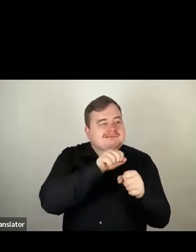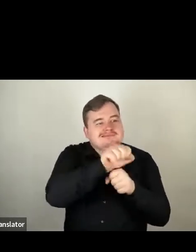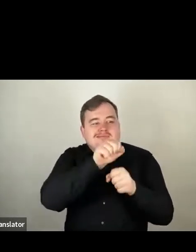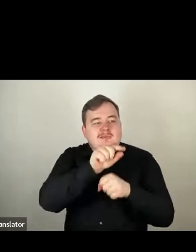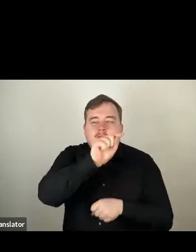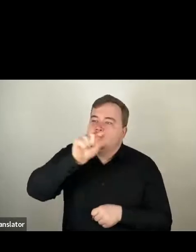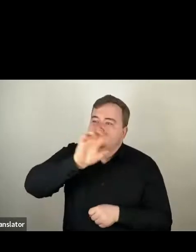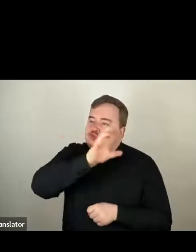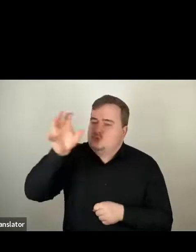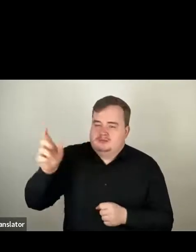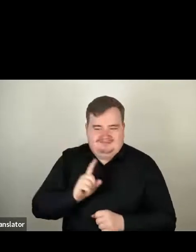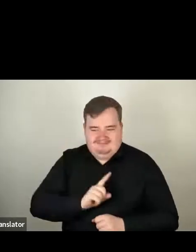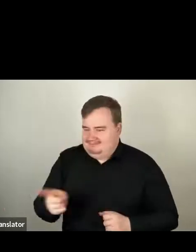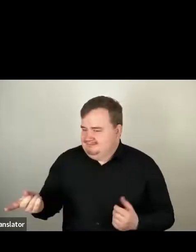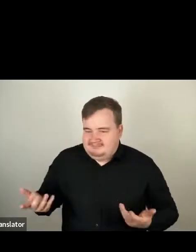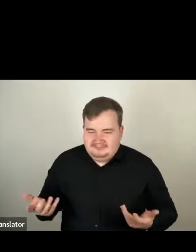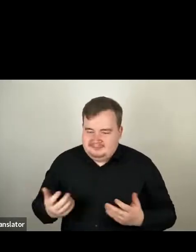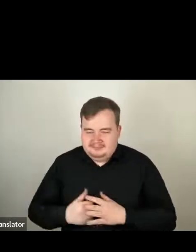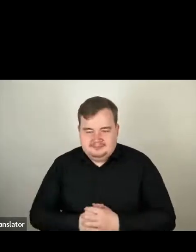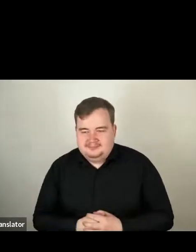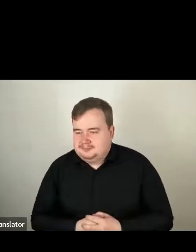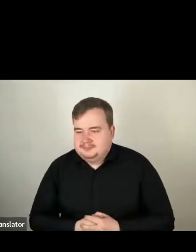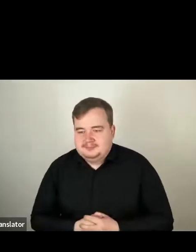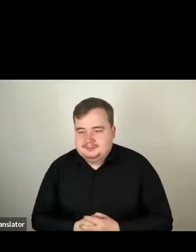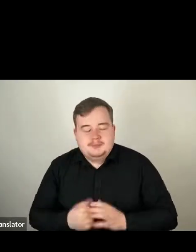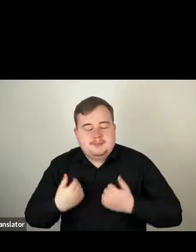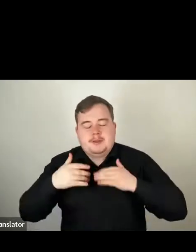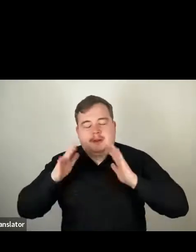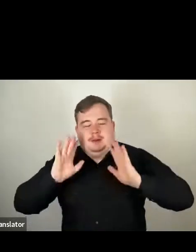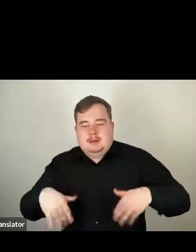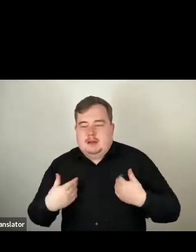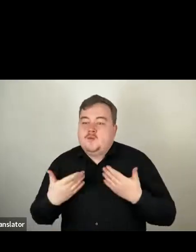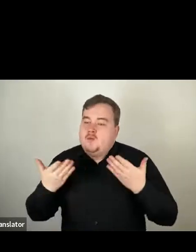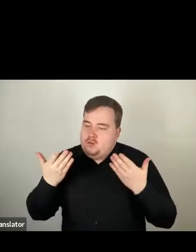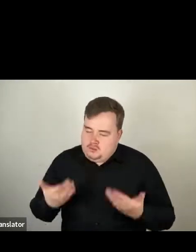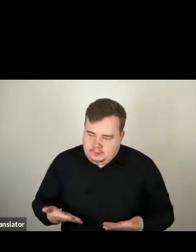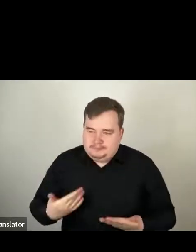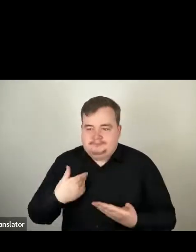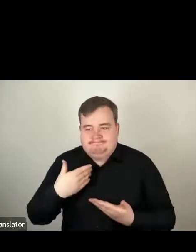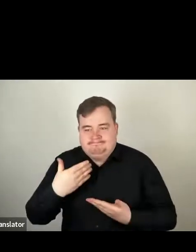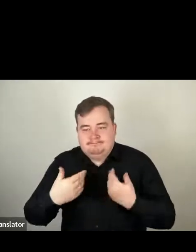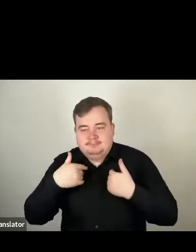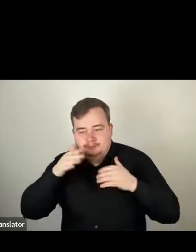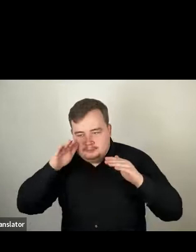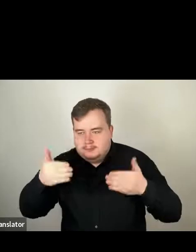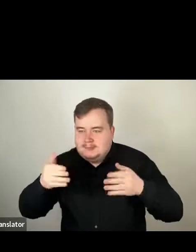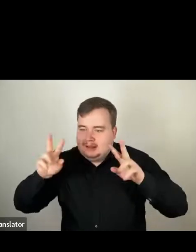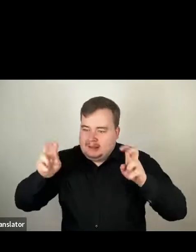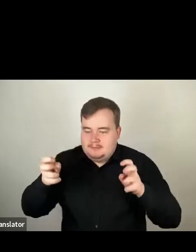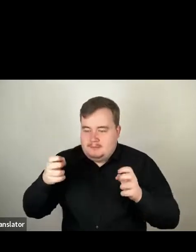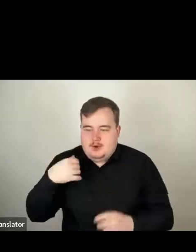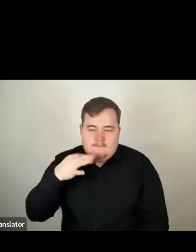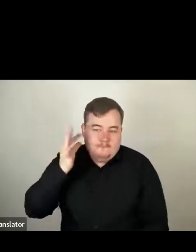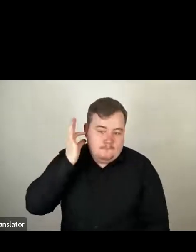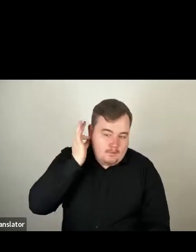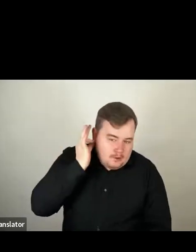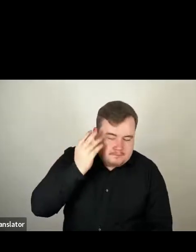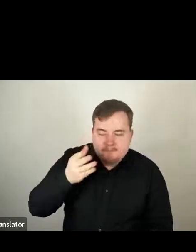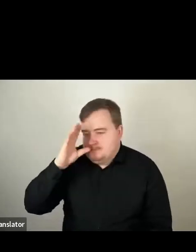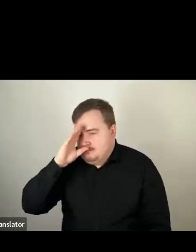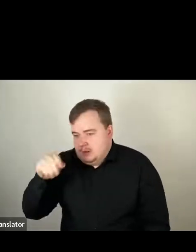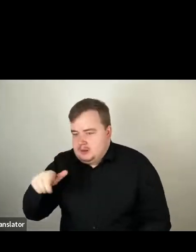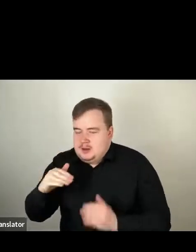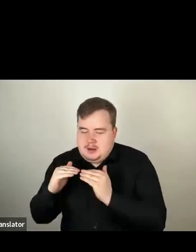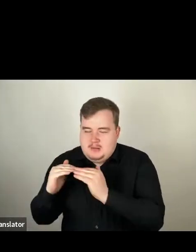But today's topic is on gender. And it's really a true pleasure to open this